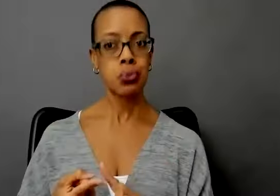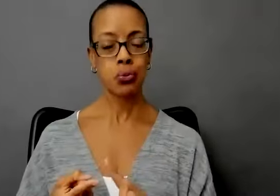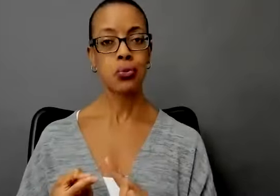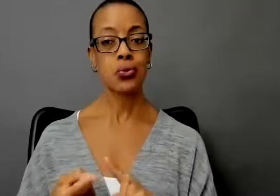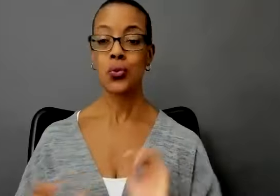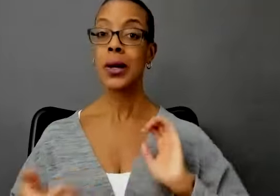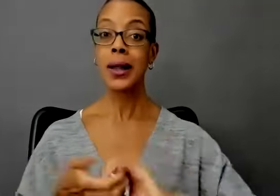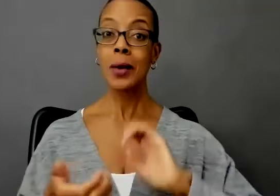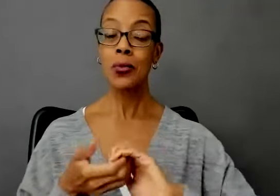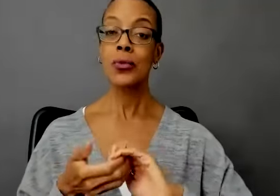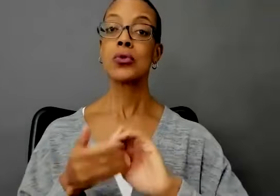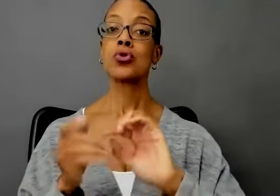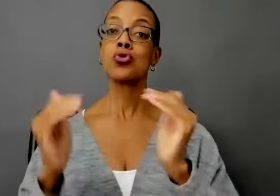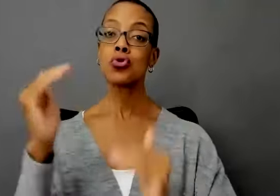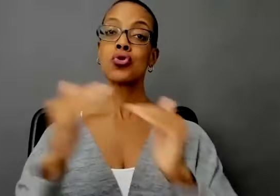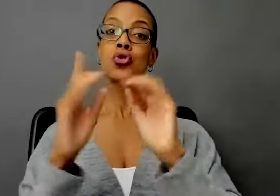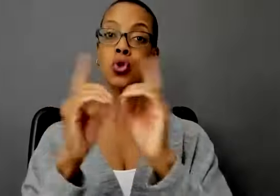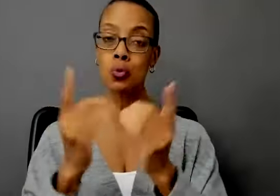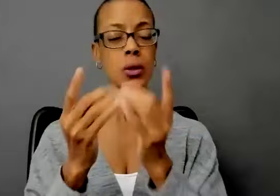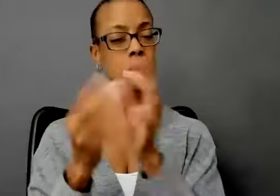is crucial to ensure accuracy and timely results.